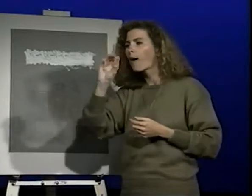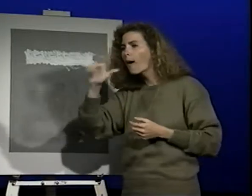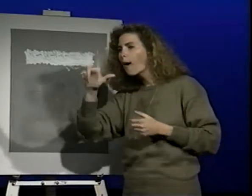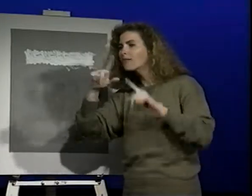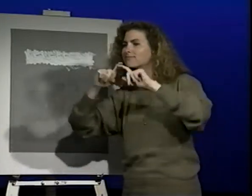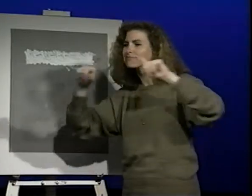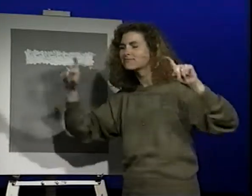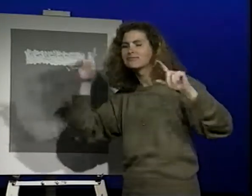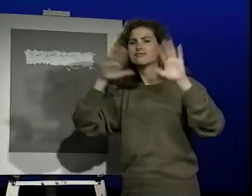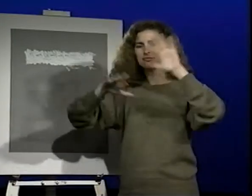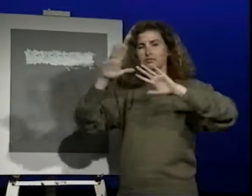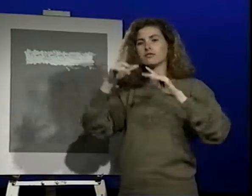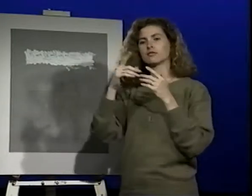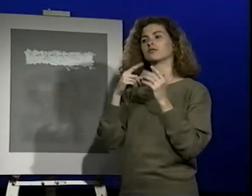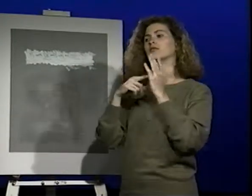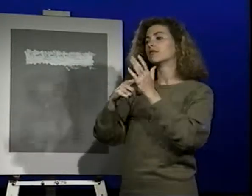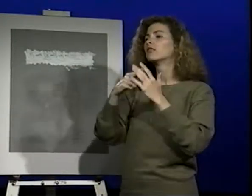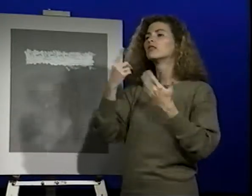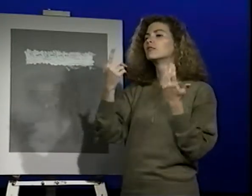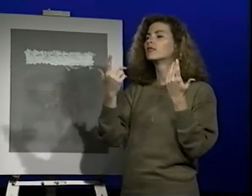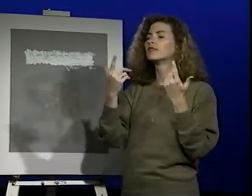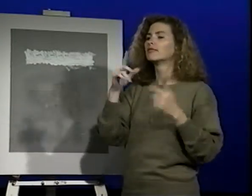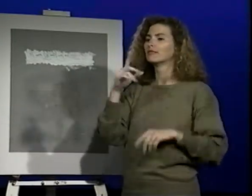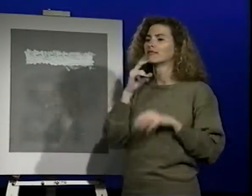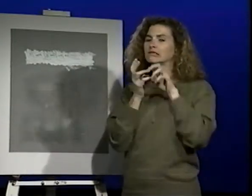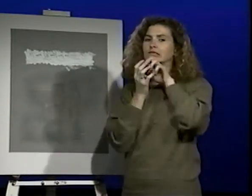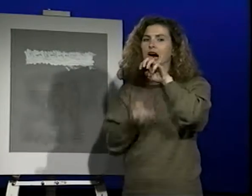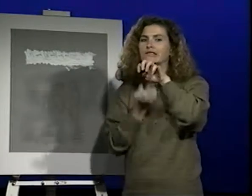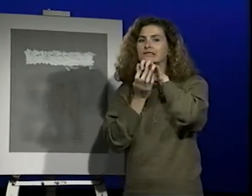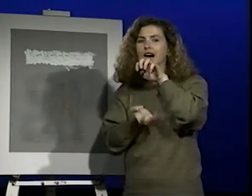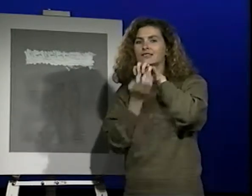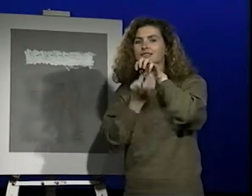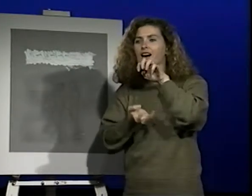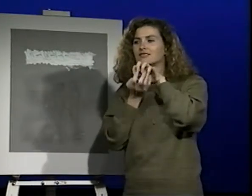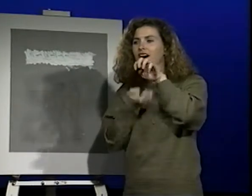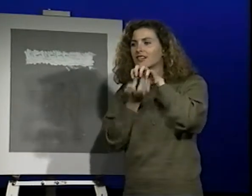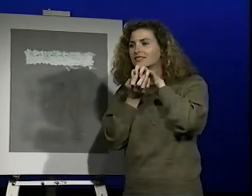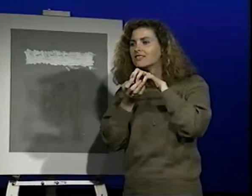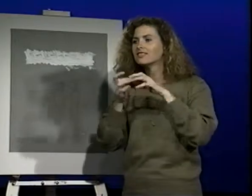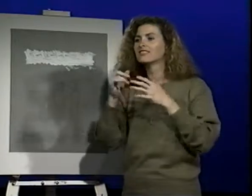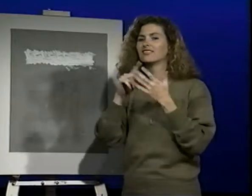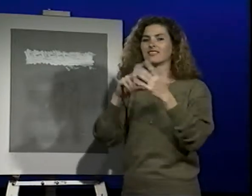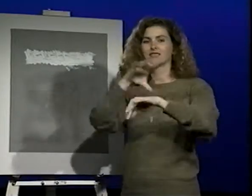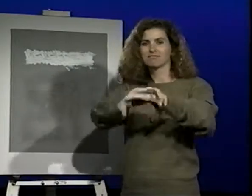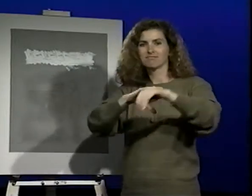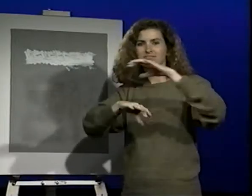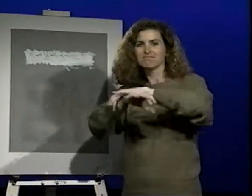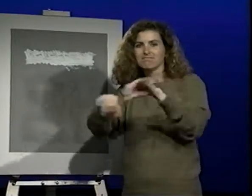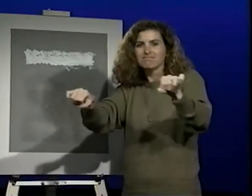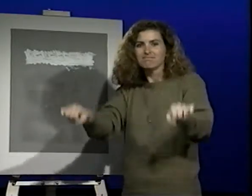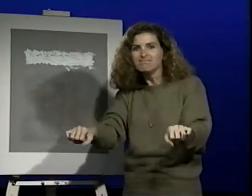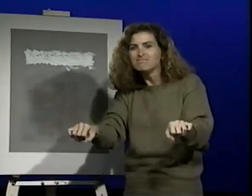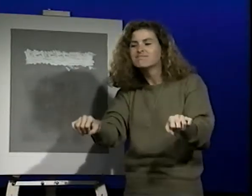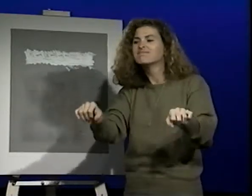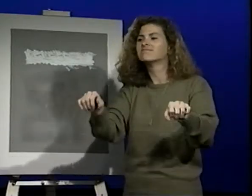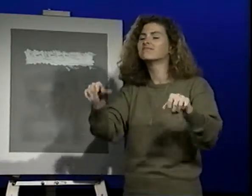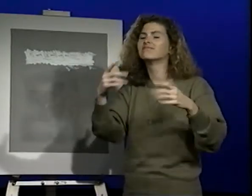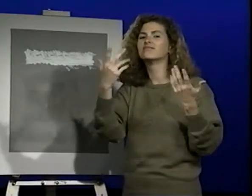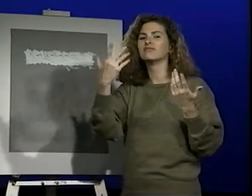and oils, charcoal, on her paintings, on her works of art. And her works showed